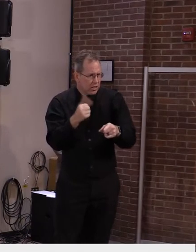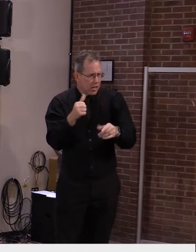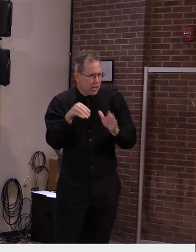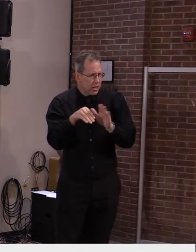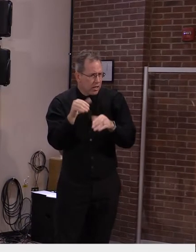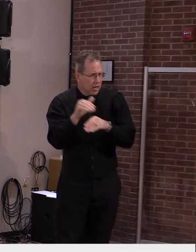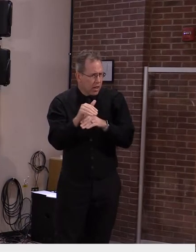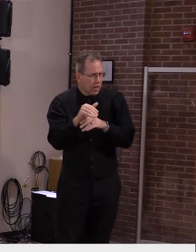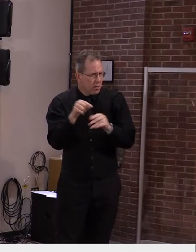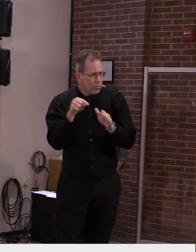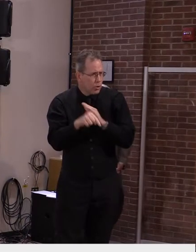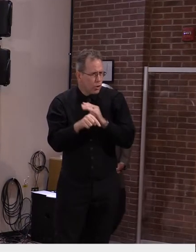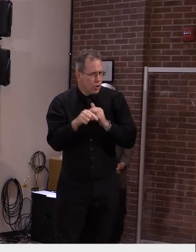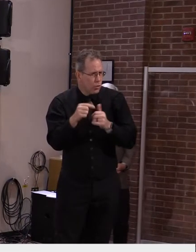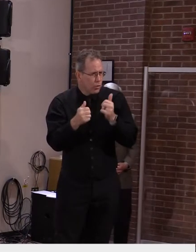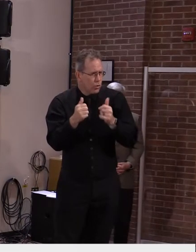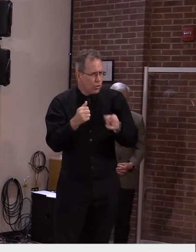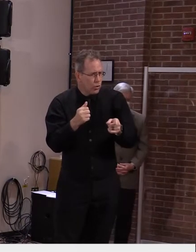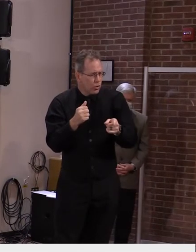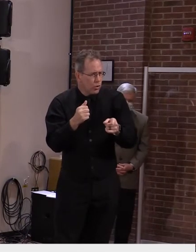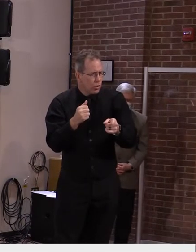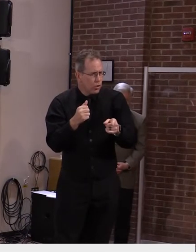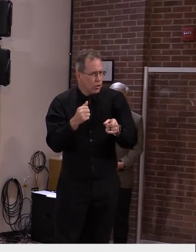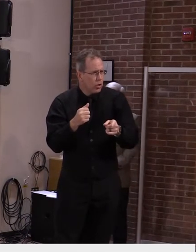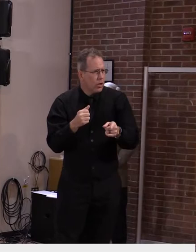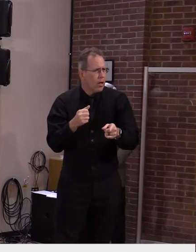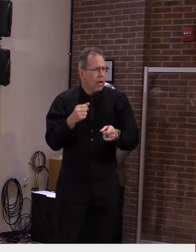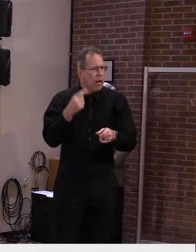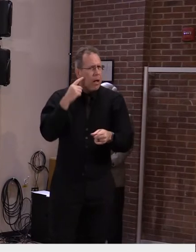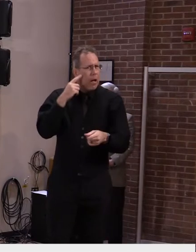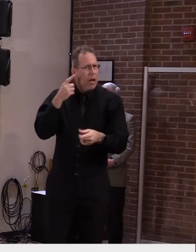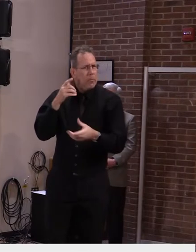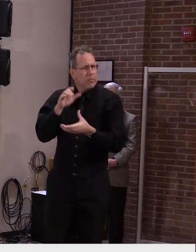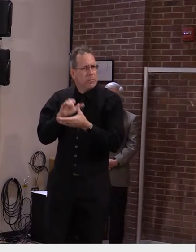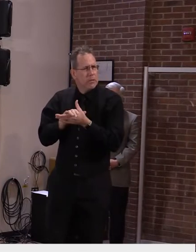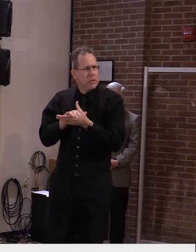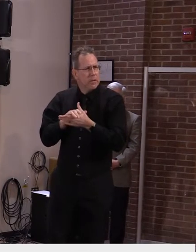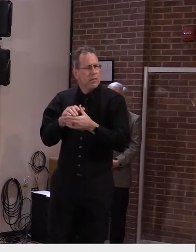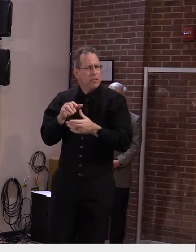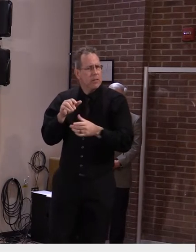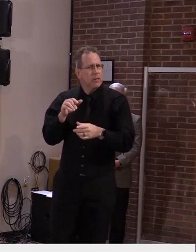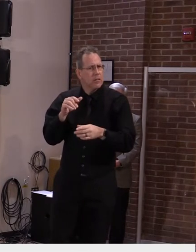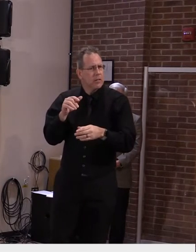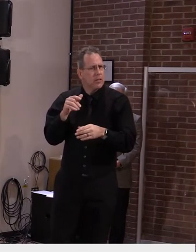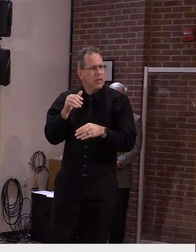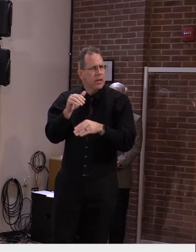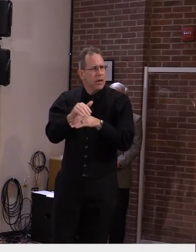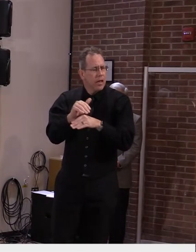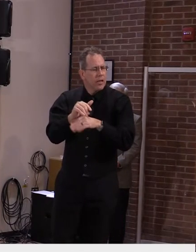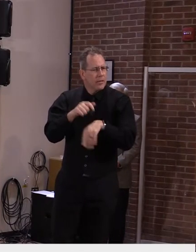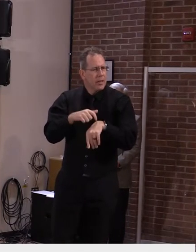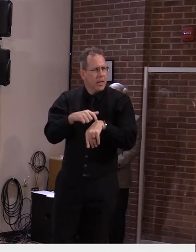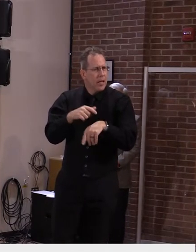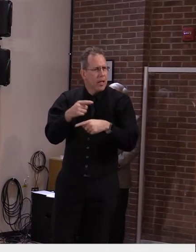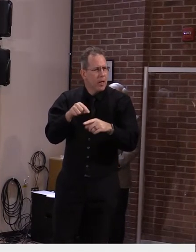night? I believe it was a Sunday night, and I believe it was right in the middle of an eight-hour shift,